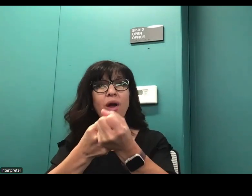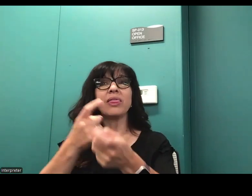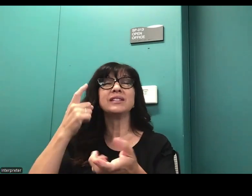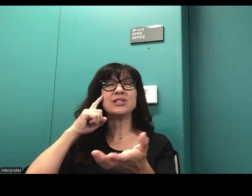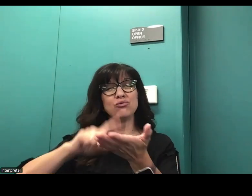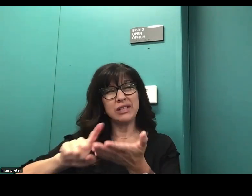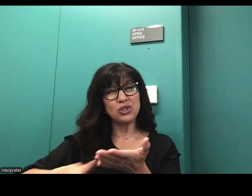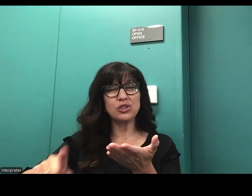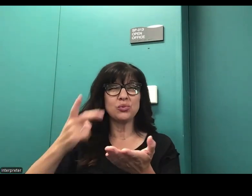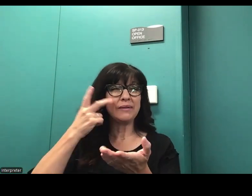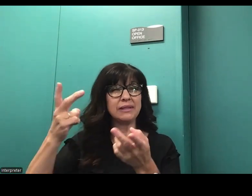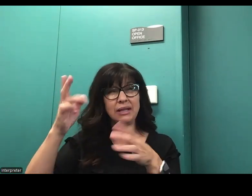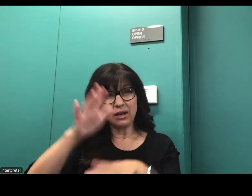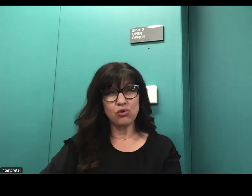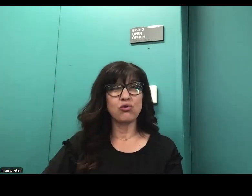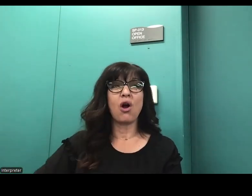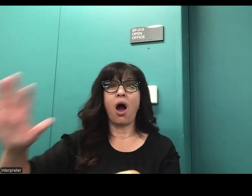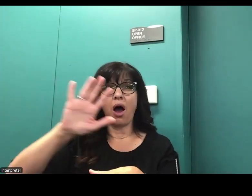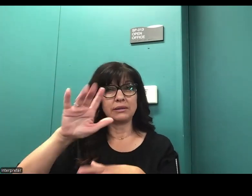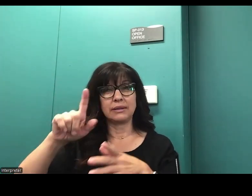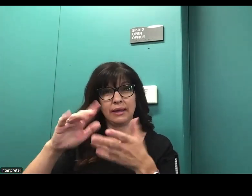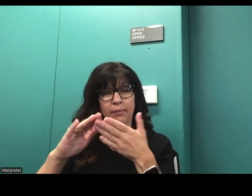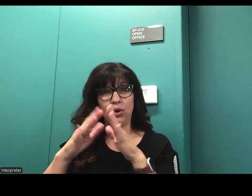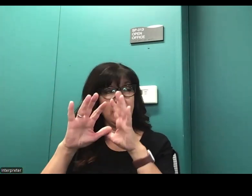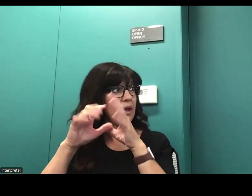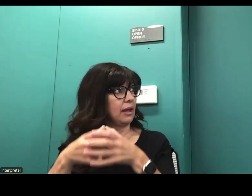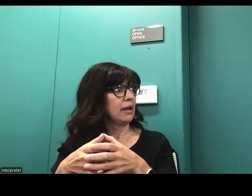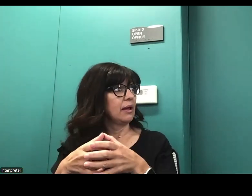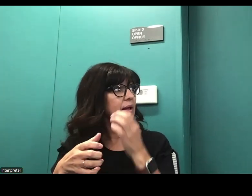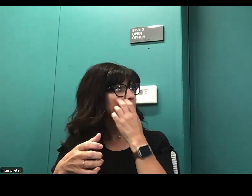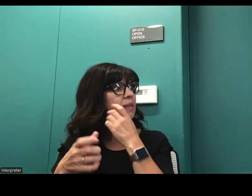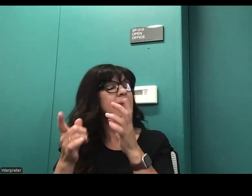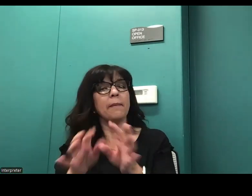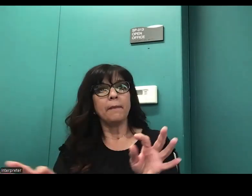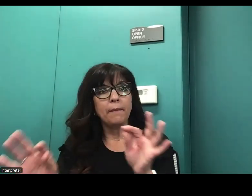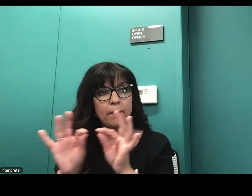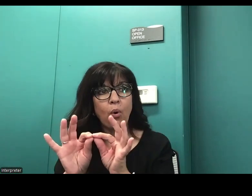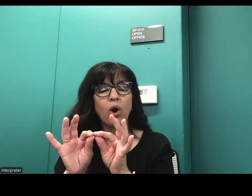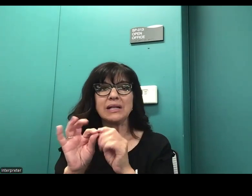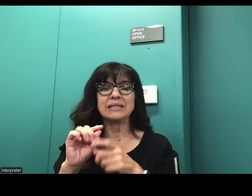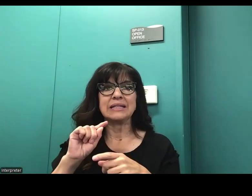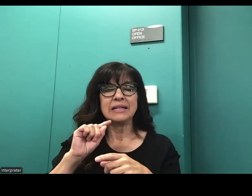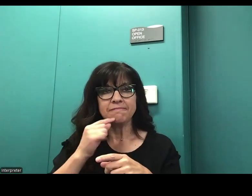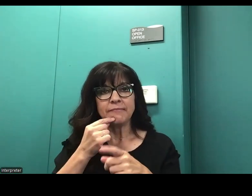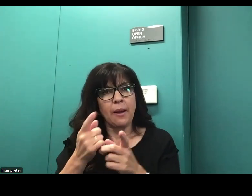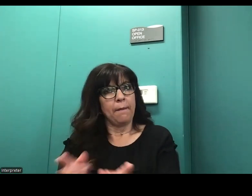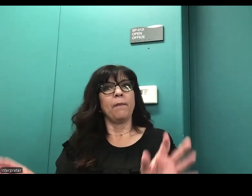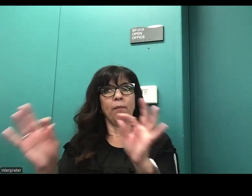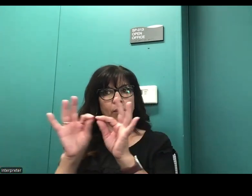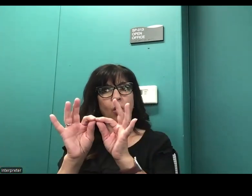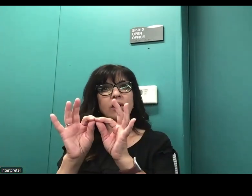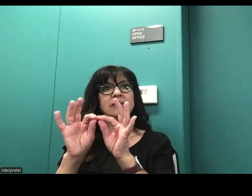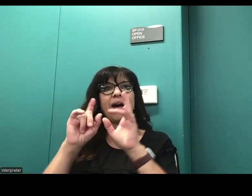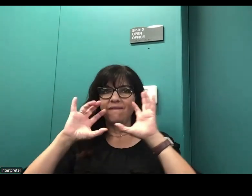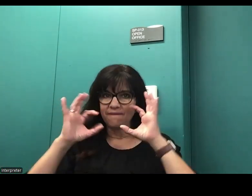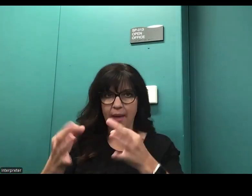that we've seen across this community, the importance, the significant importance of